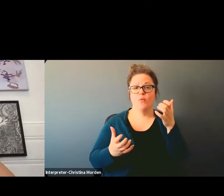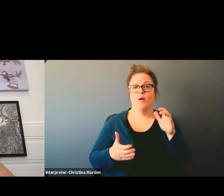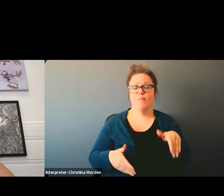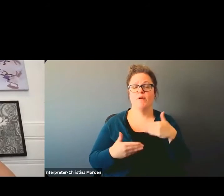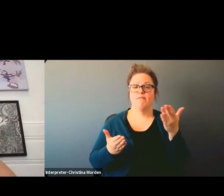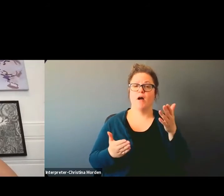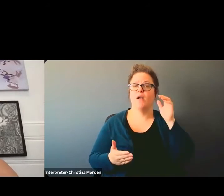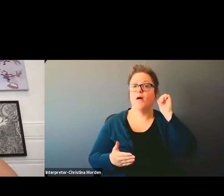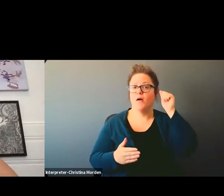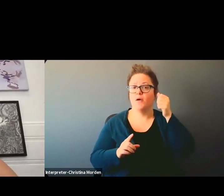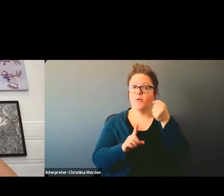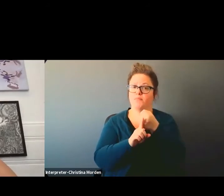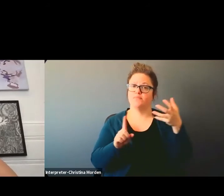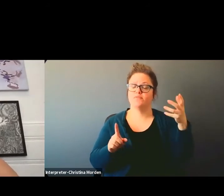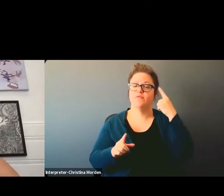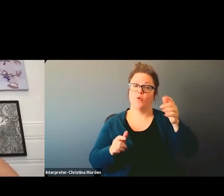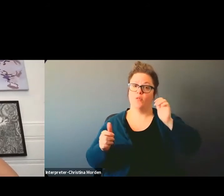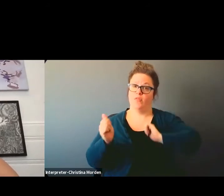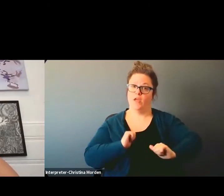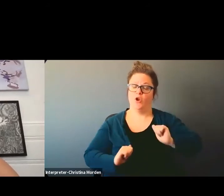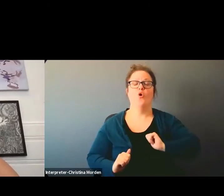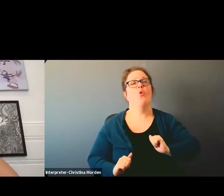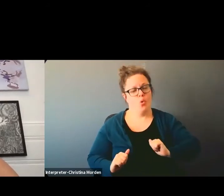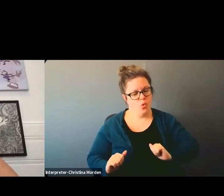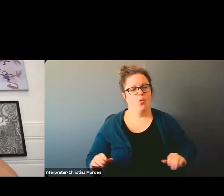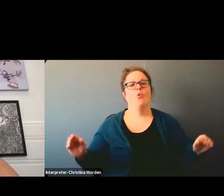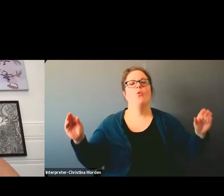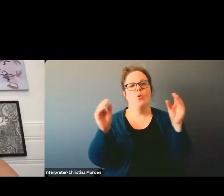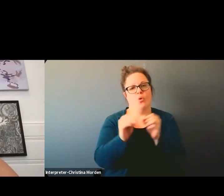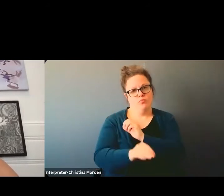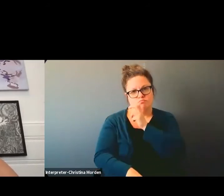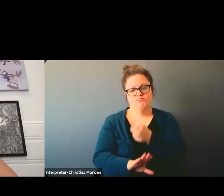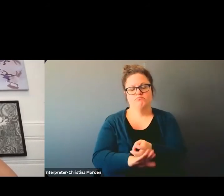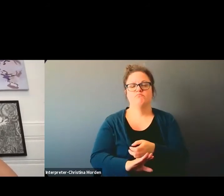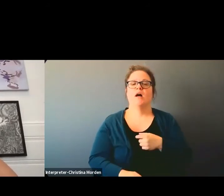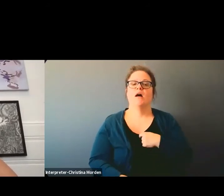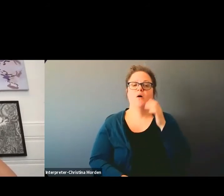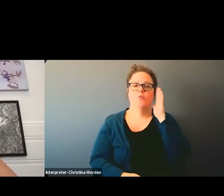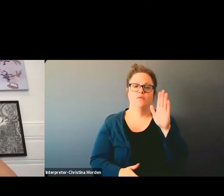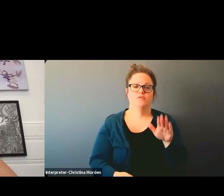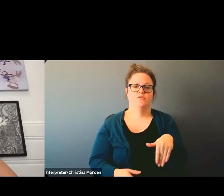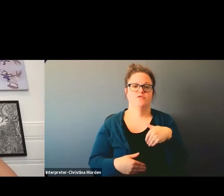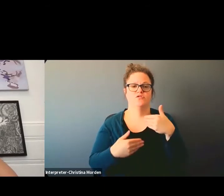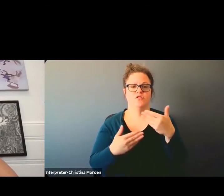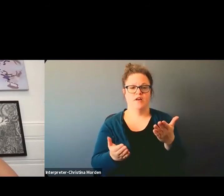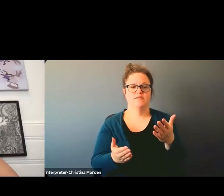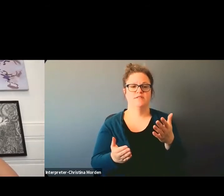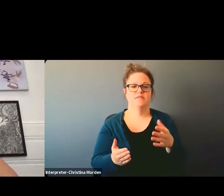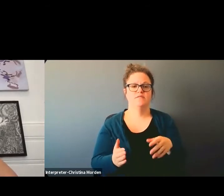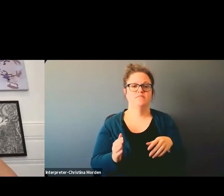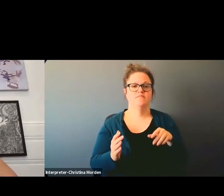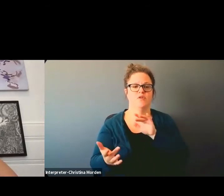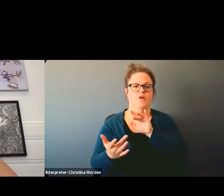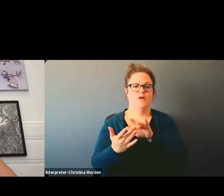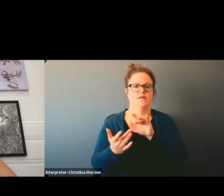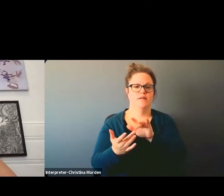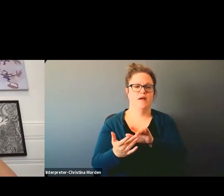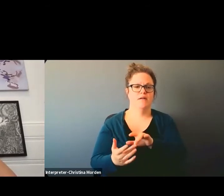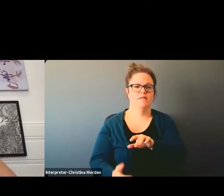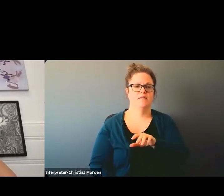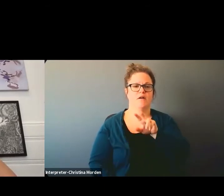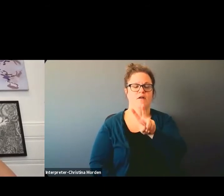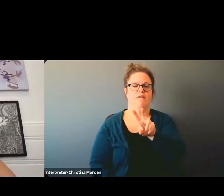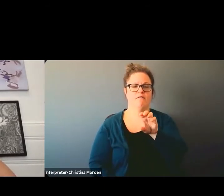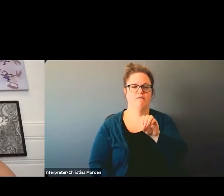descriptions for theater, that's a little bit more difficult. So I would definitely suggest looking into Vocal Eye. They are the first